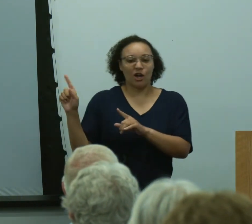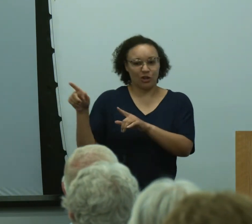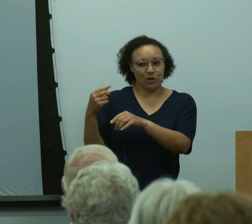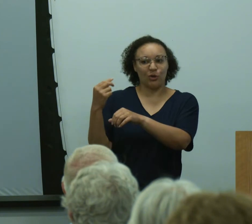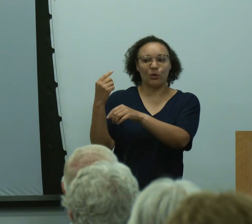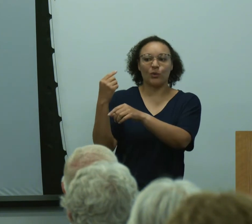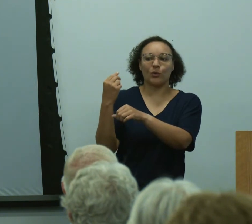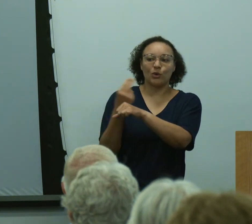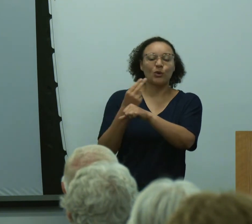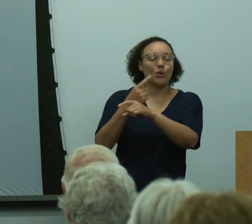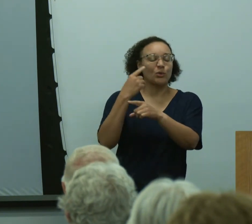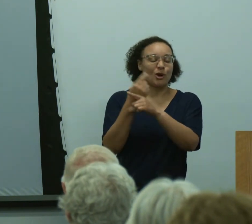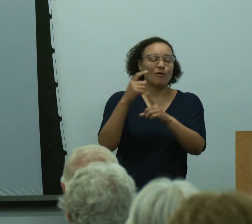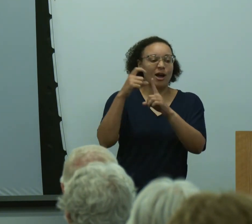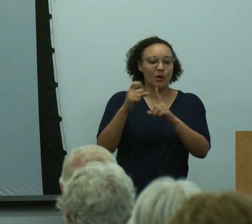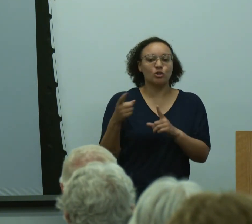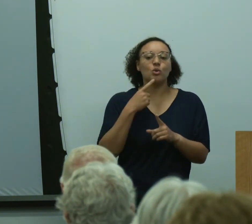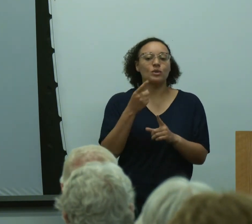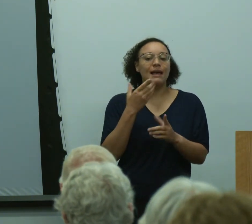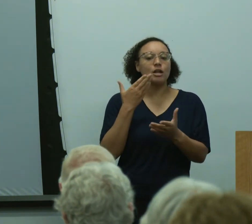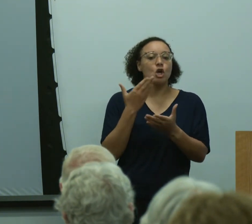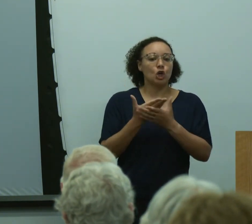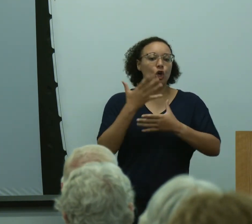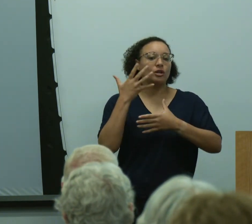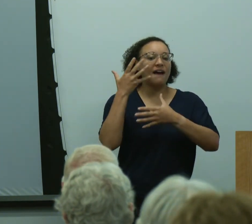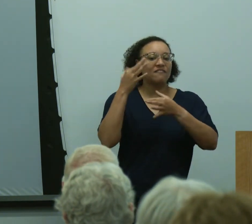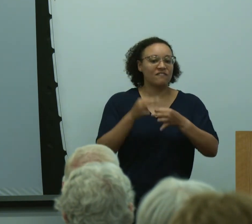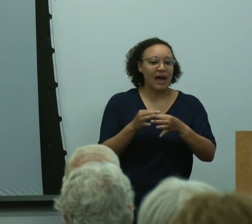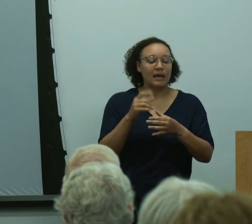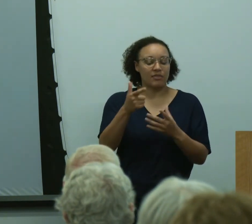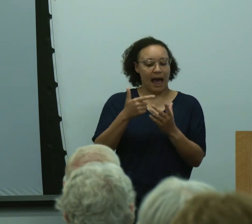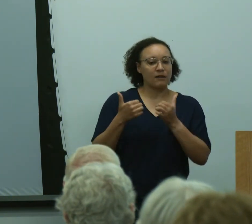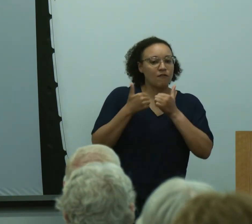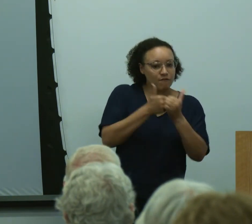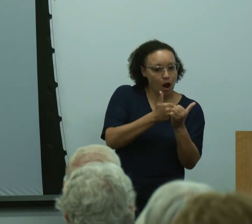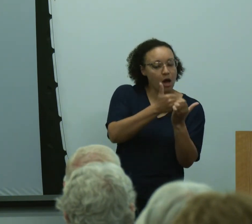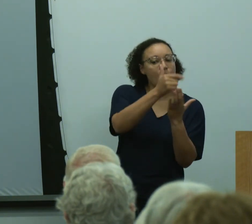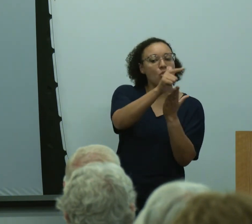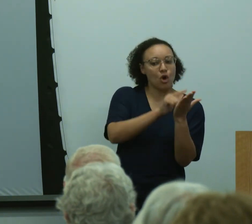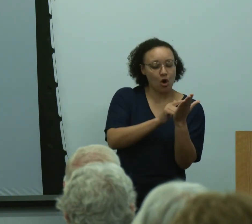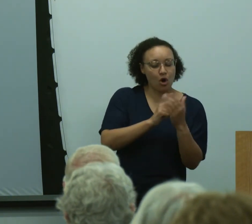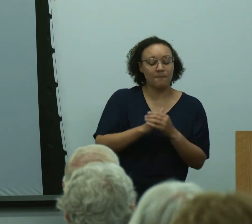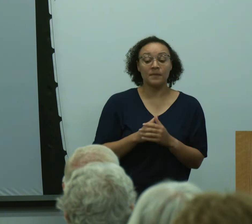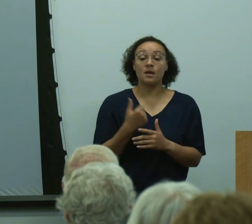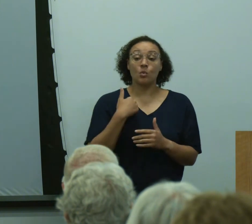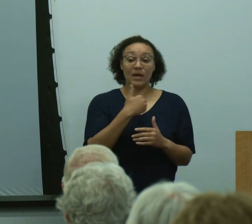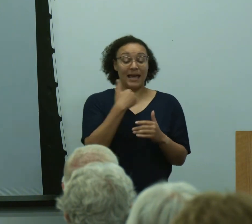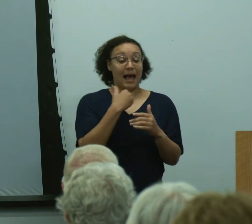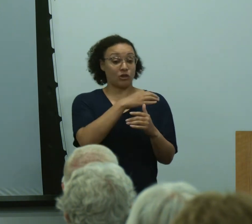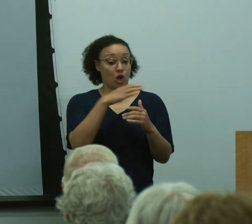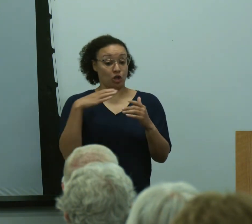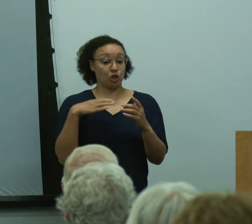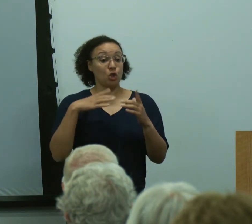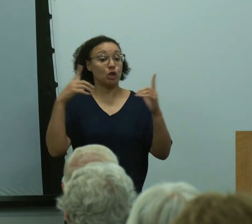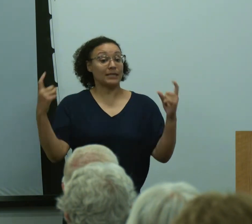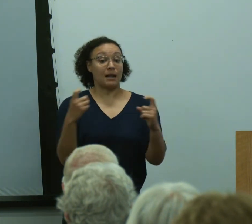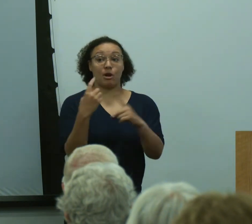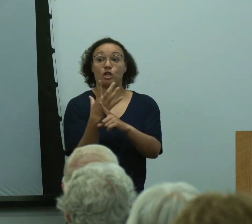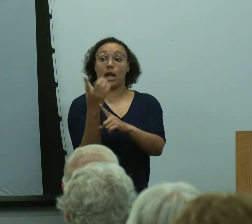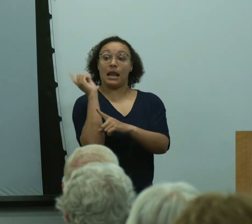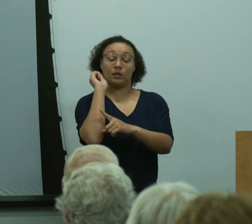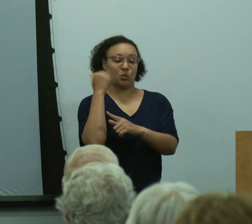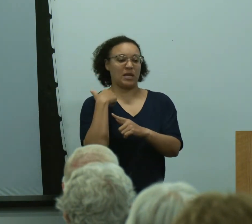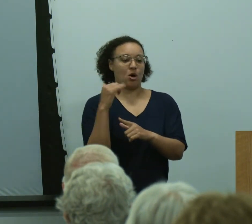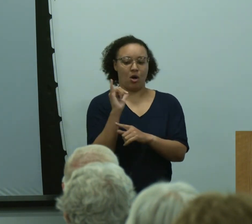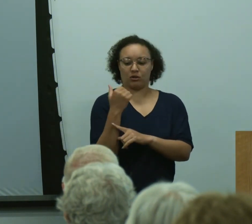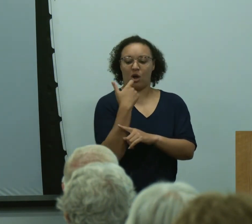law. Because as we wrap up constitutional celebration, which was last week and this Saturday, we have